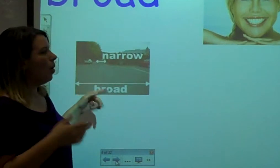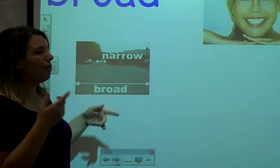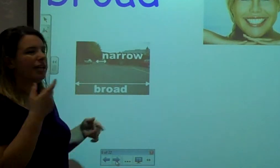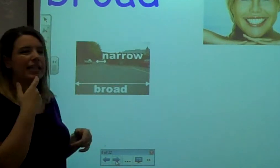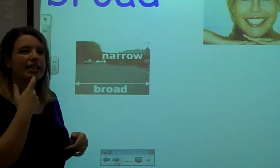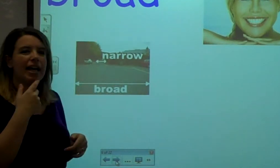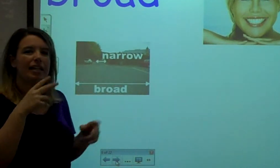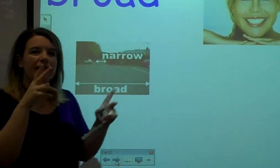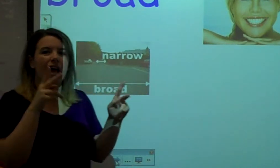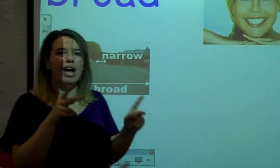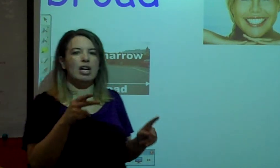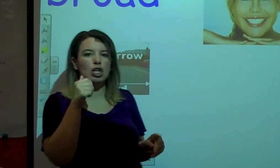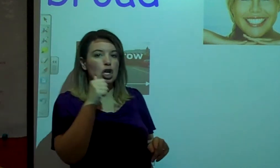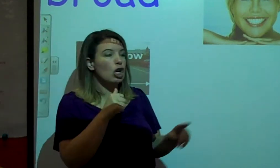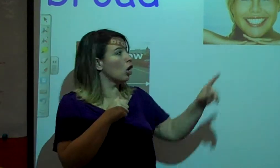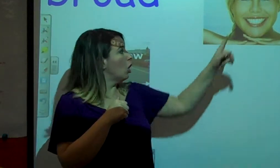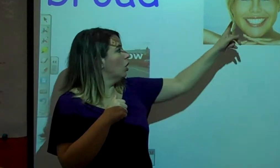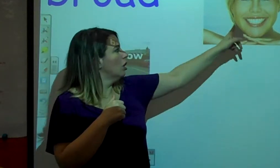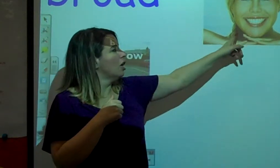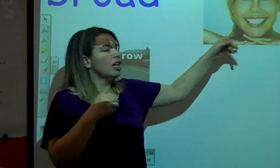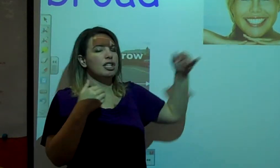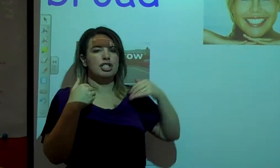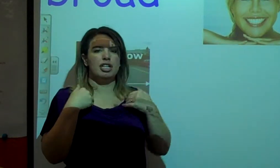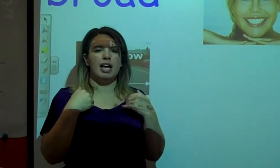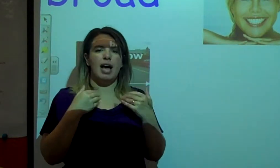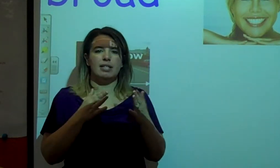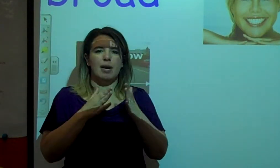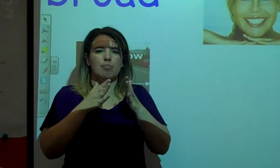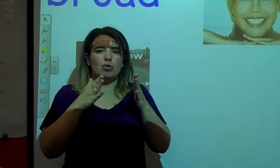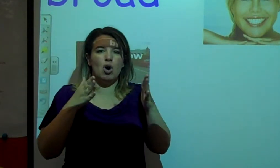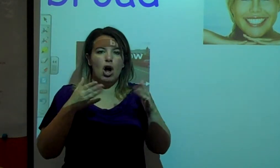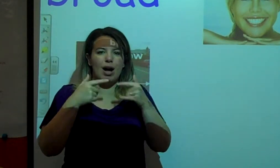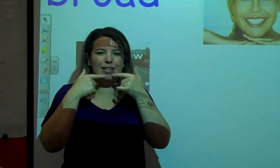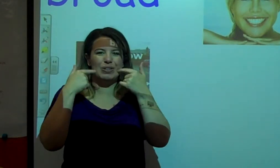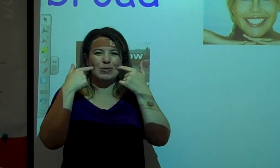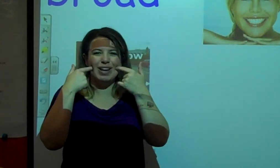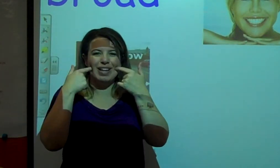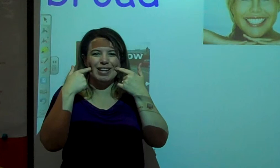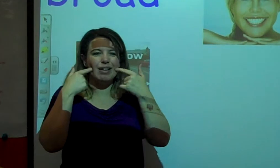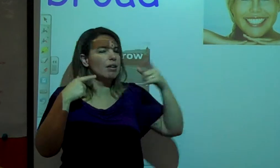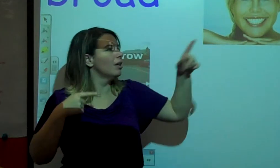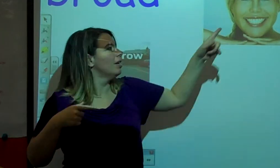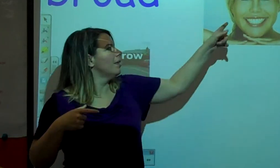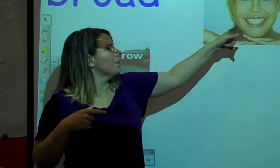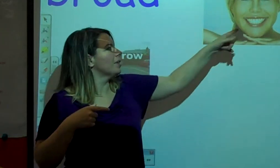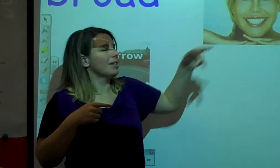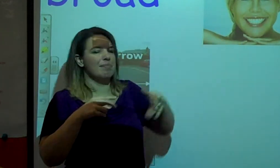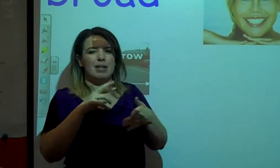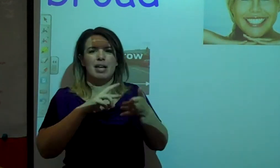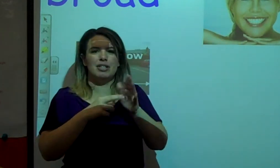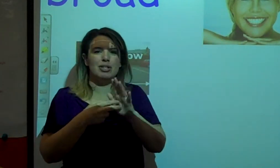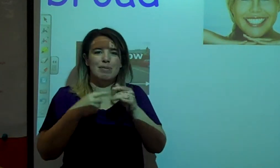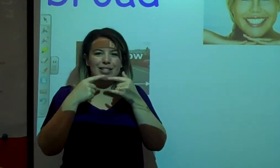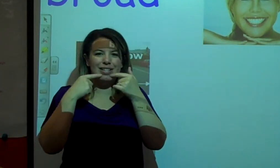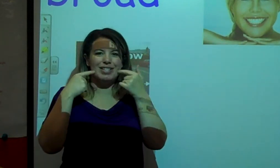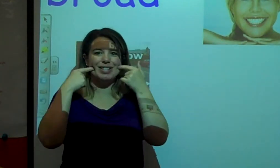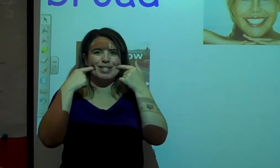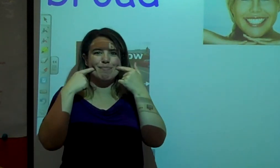Or we can say that girl, she has a broad grin. It just means that she's